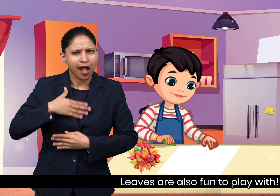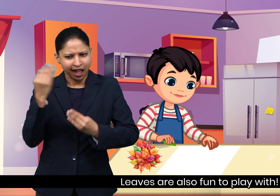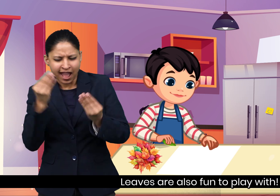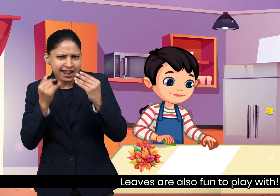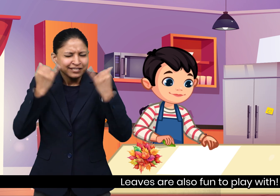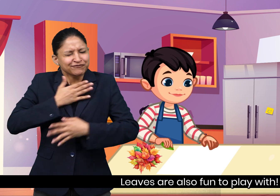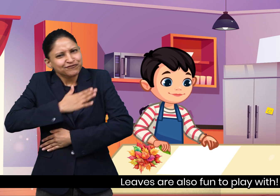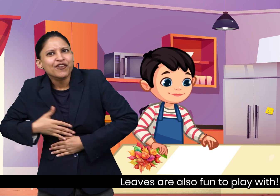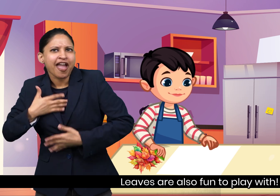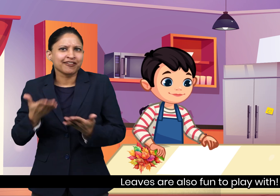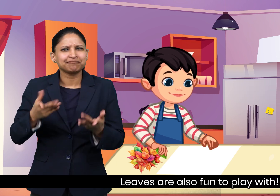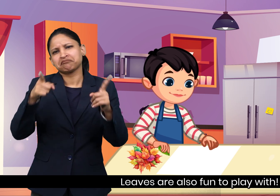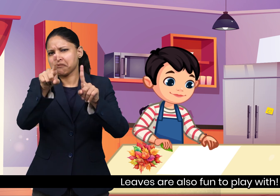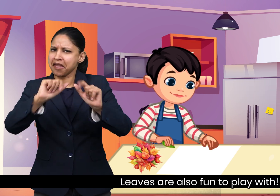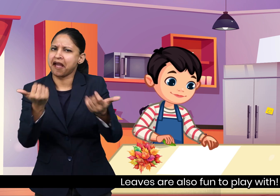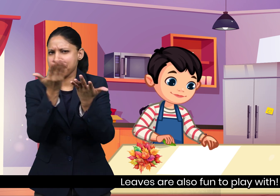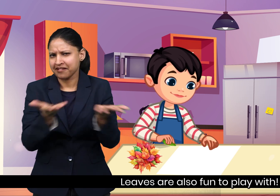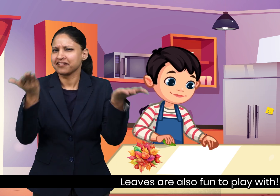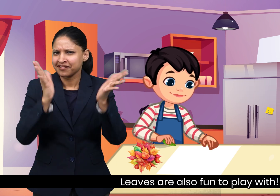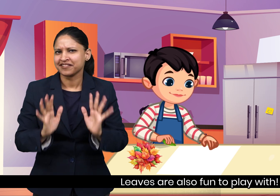Leaves are also fun to play with.